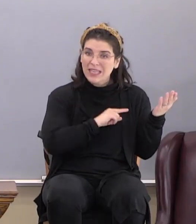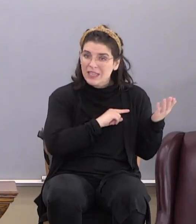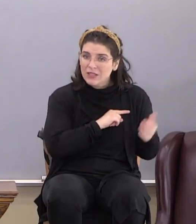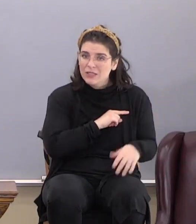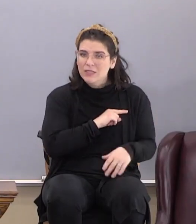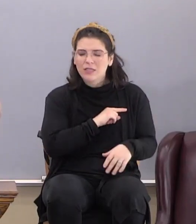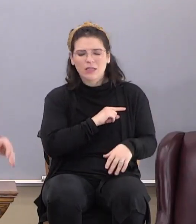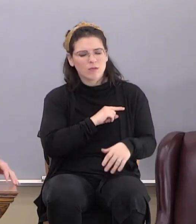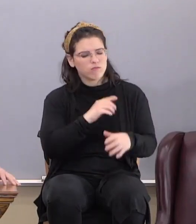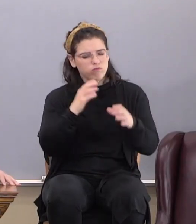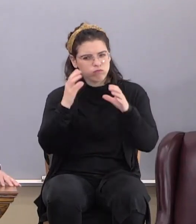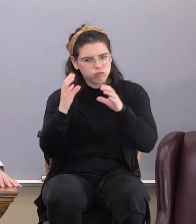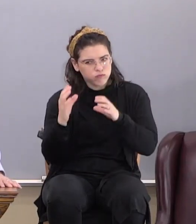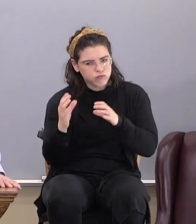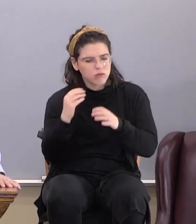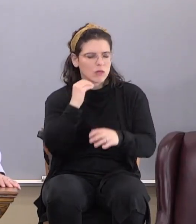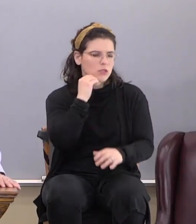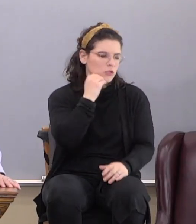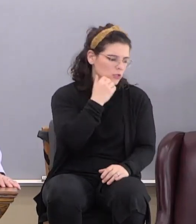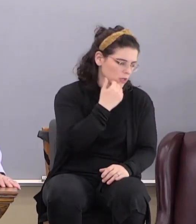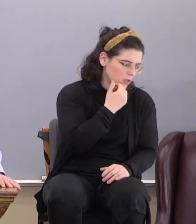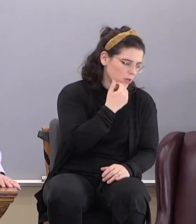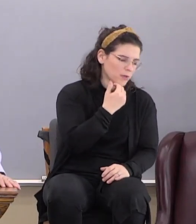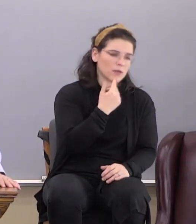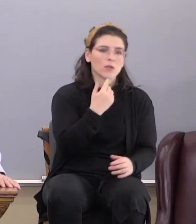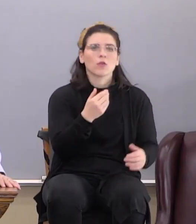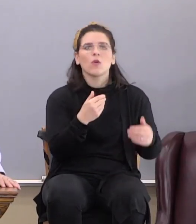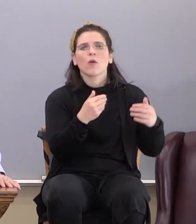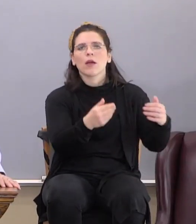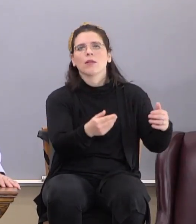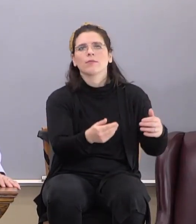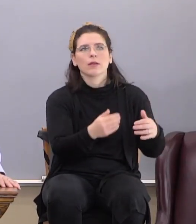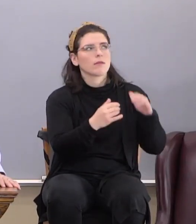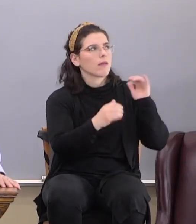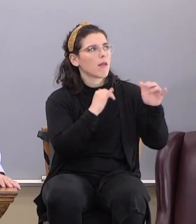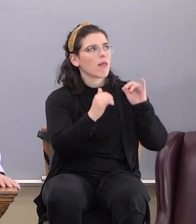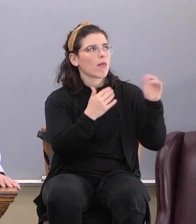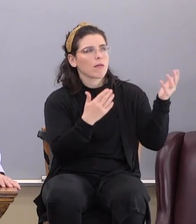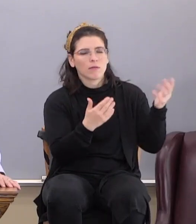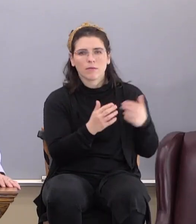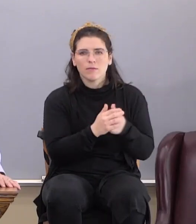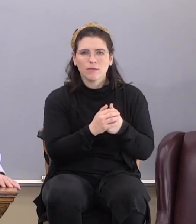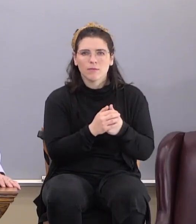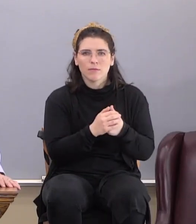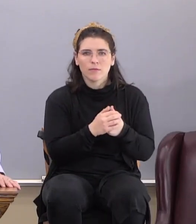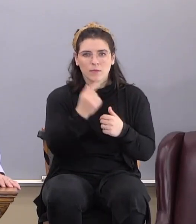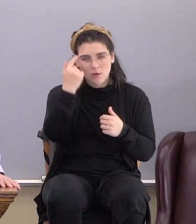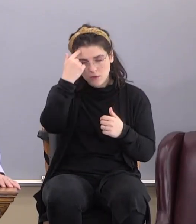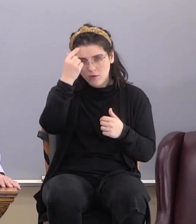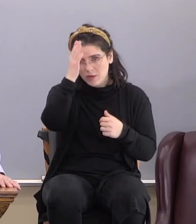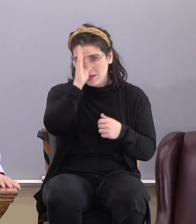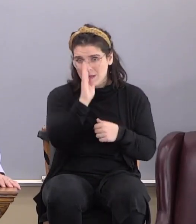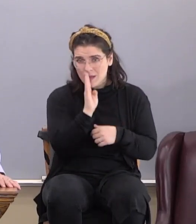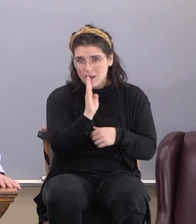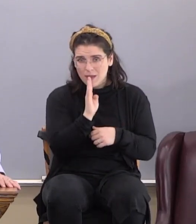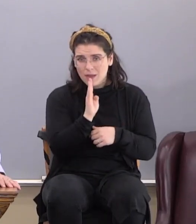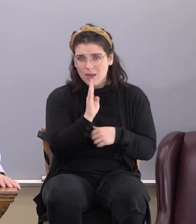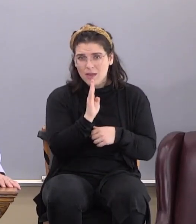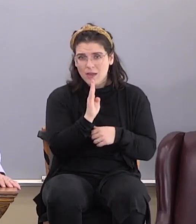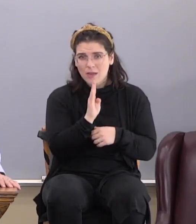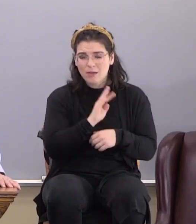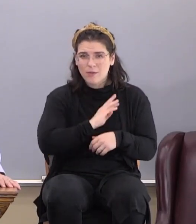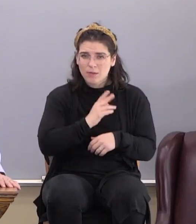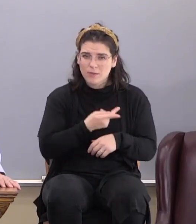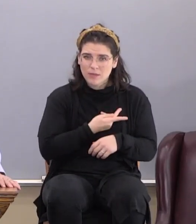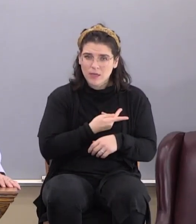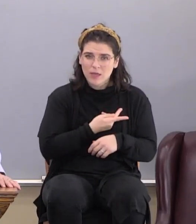this load of shame. And I said, go ahead, yell. You think God is going to be